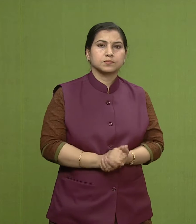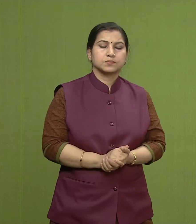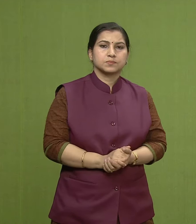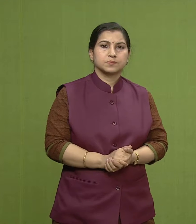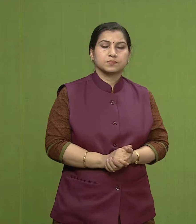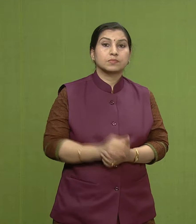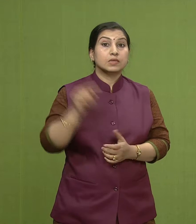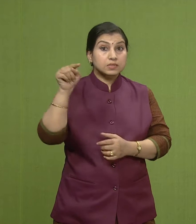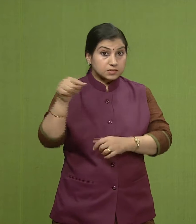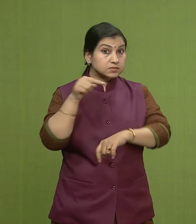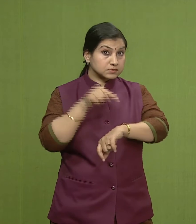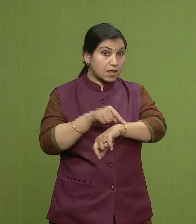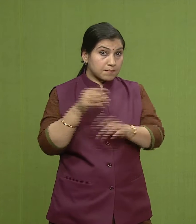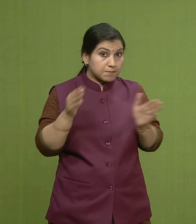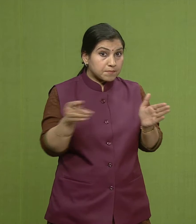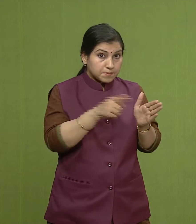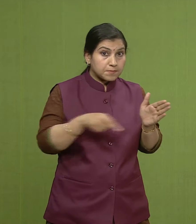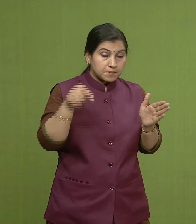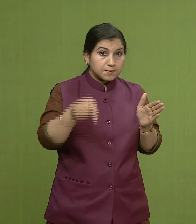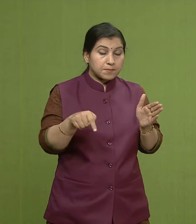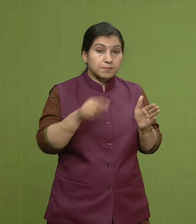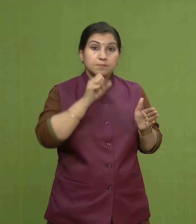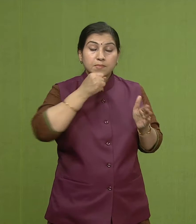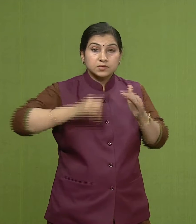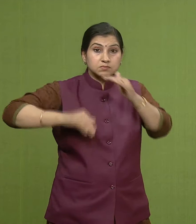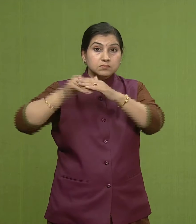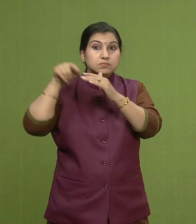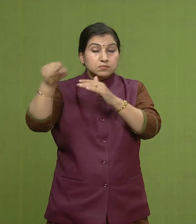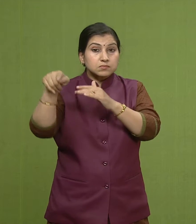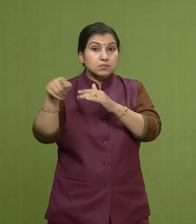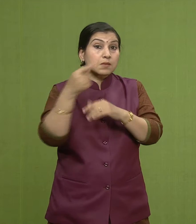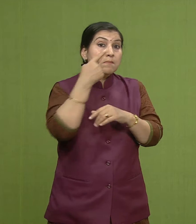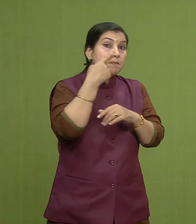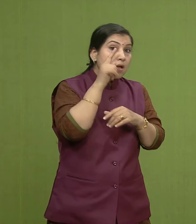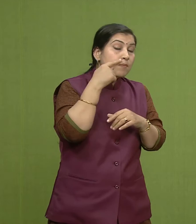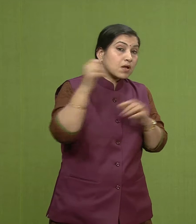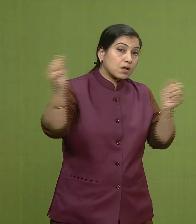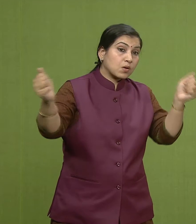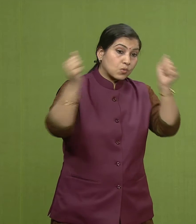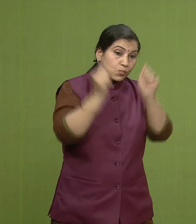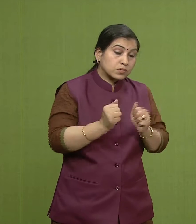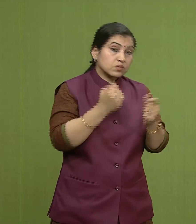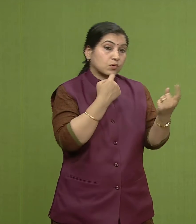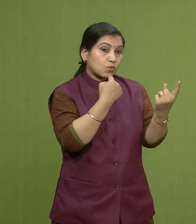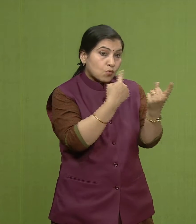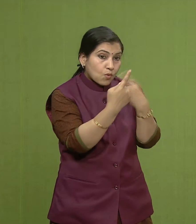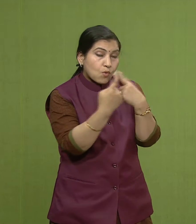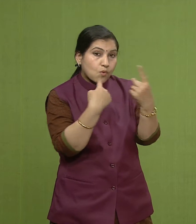During this stage, adolescents need their parents' time and counsel more than ever before.